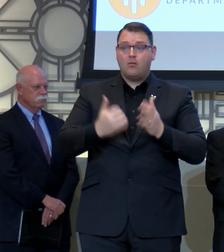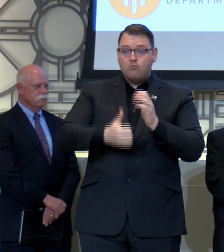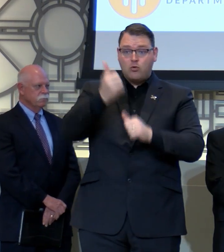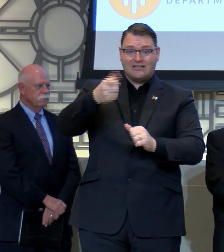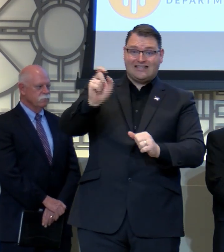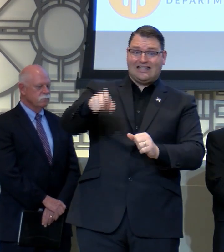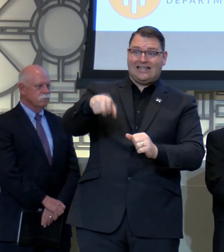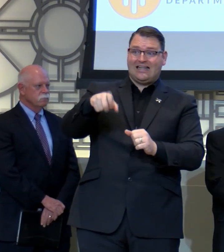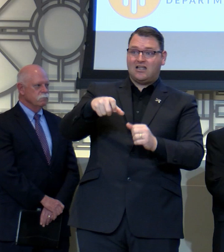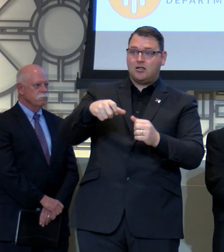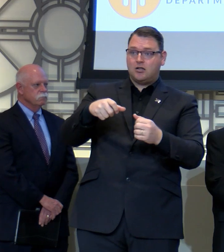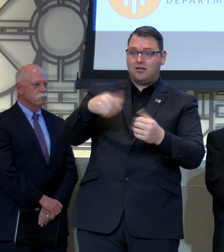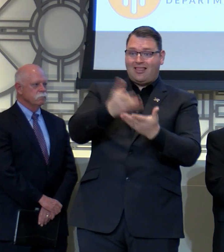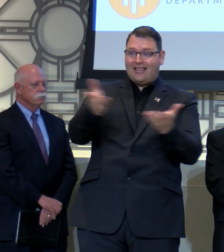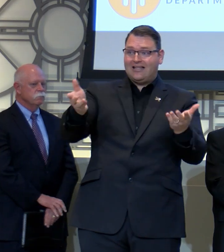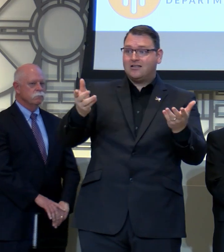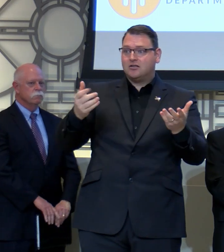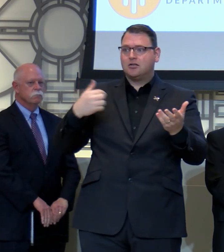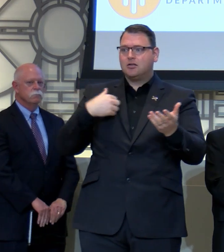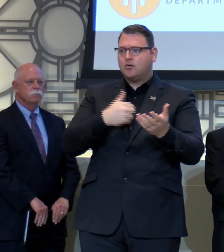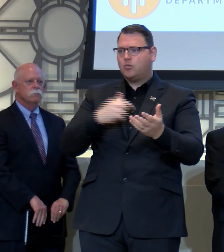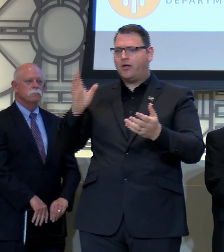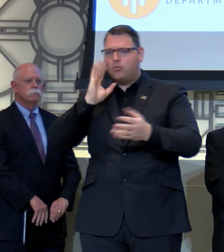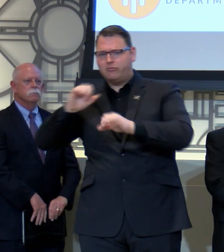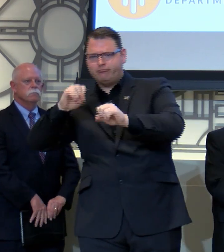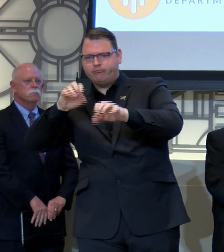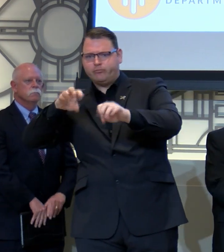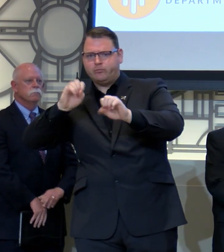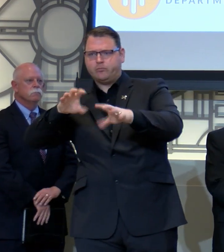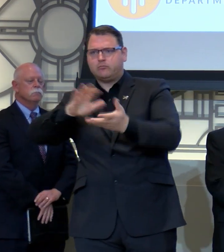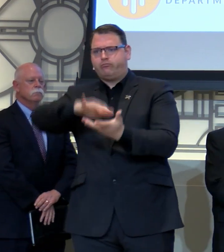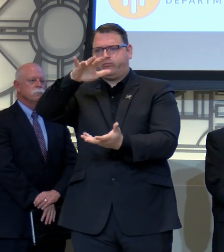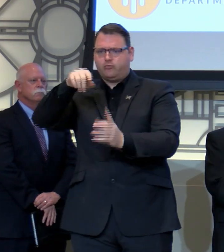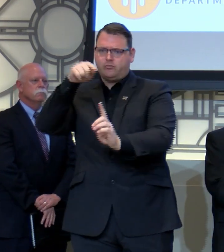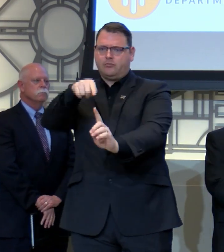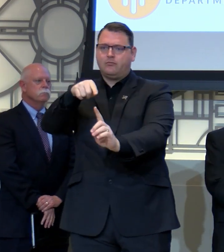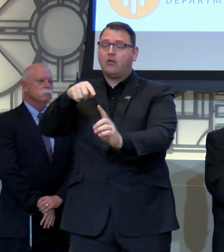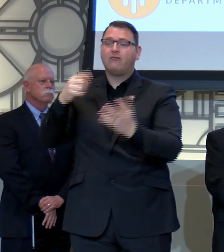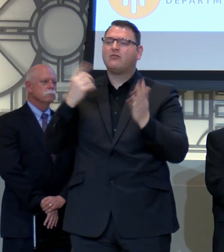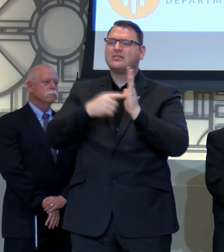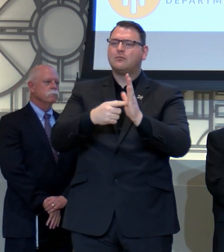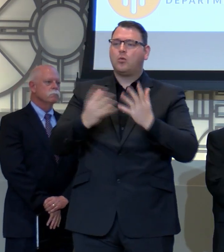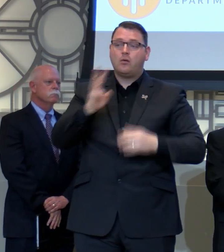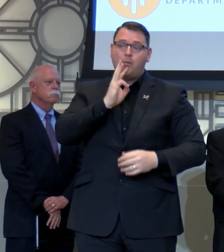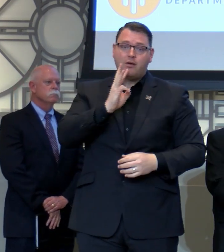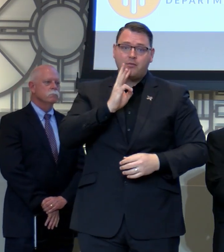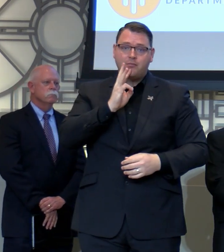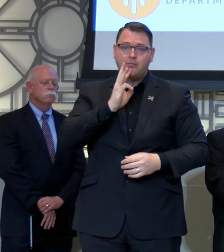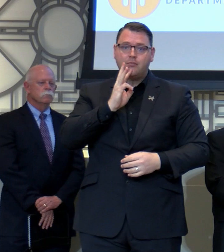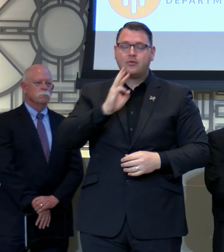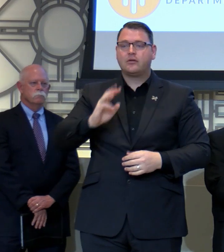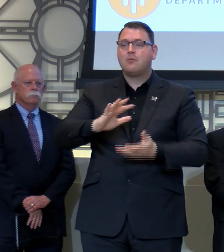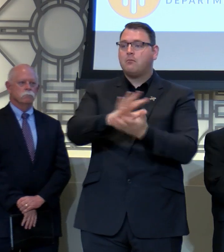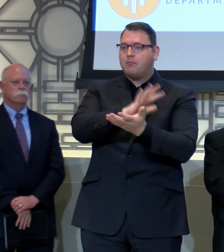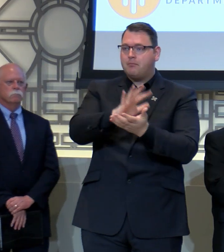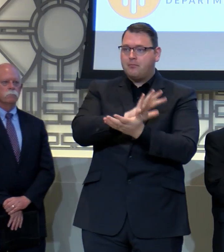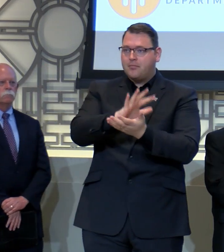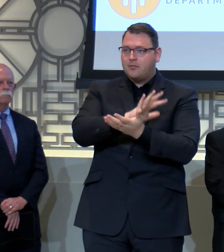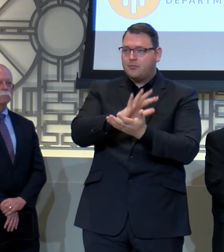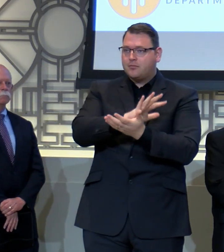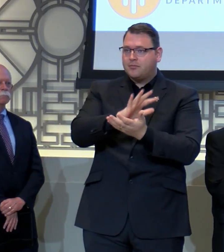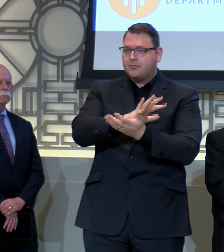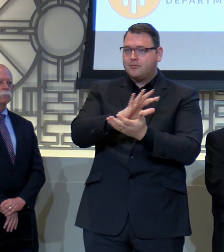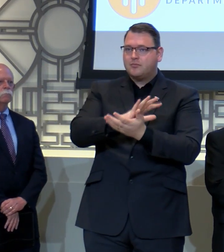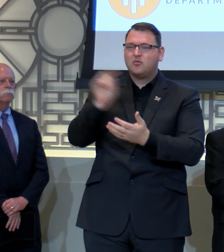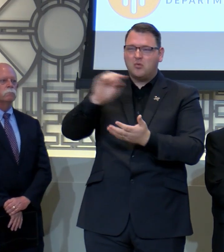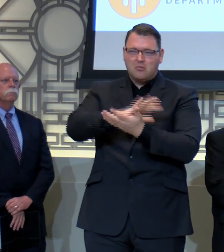We are partnering with suppliers to prioritize the most urgent needs of water, paper products, babies' needs, as well as